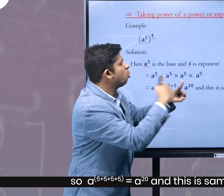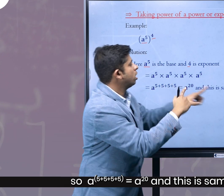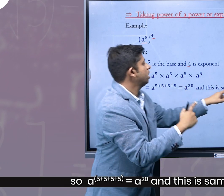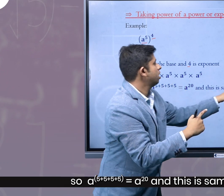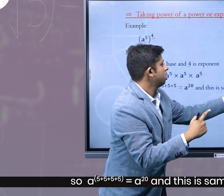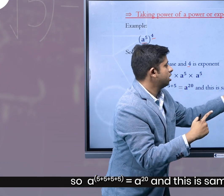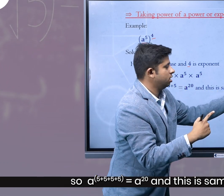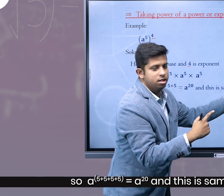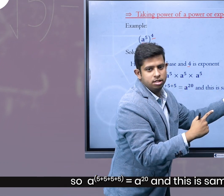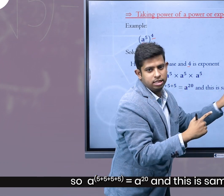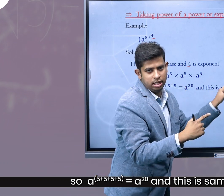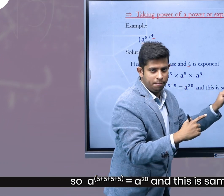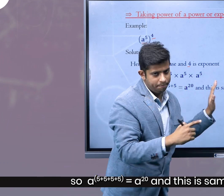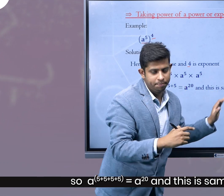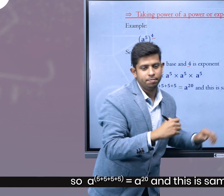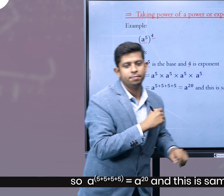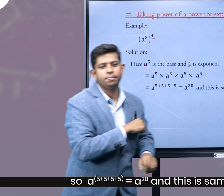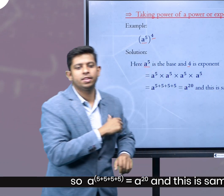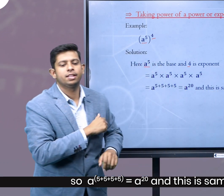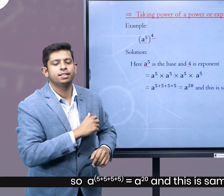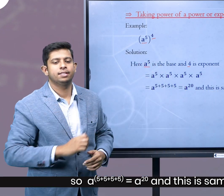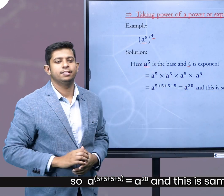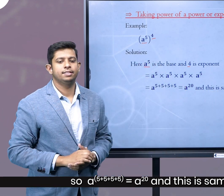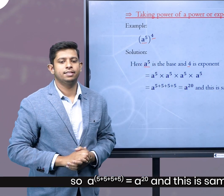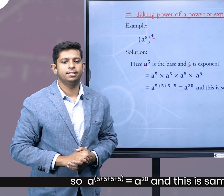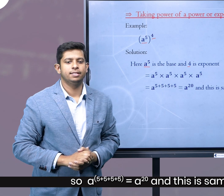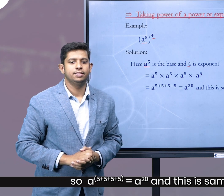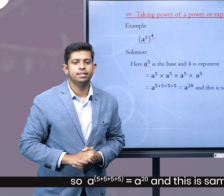5 is equal to a to the power of 20, and this is same as a to the power of 5 into 4.